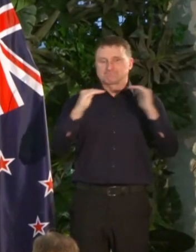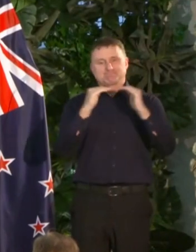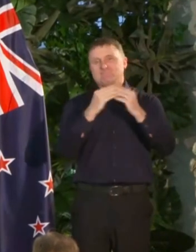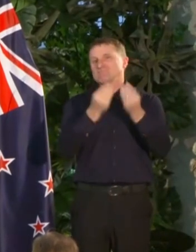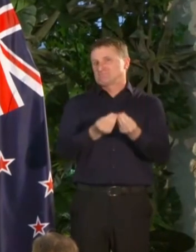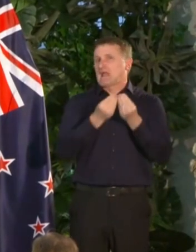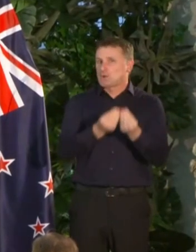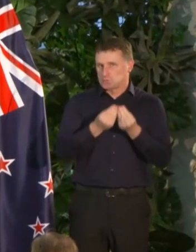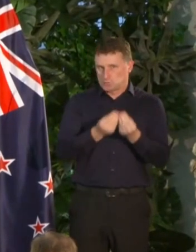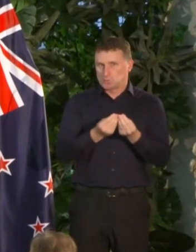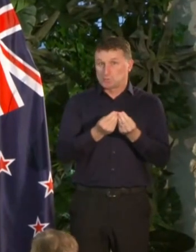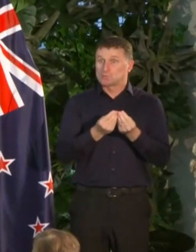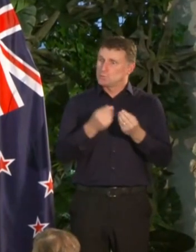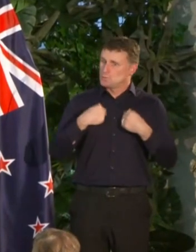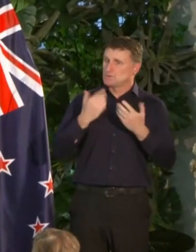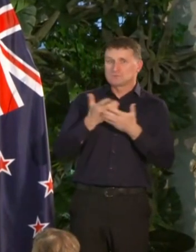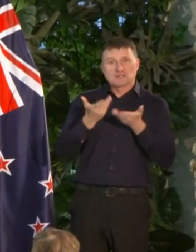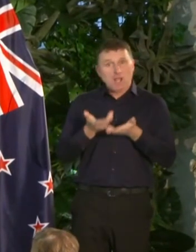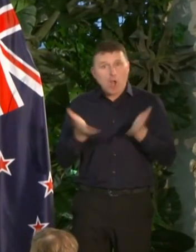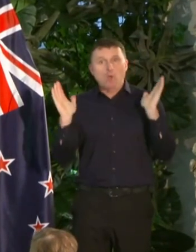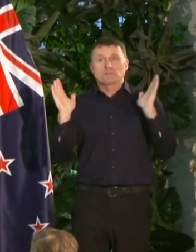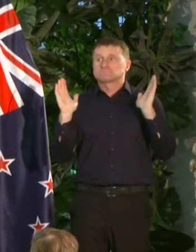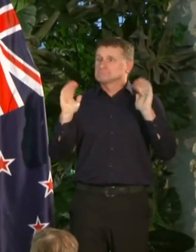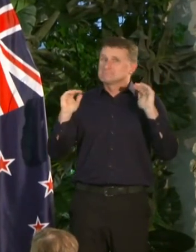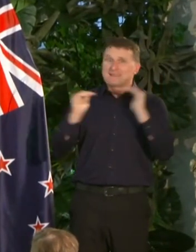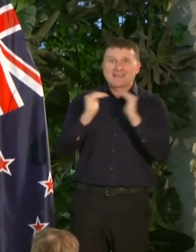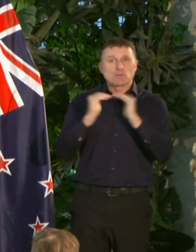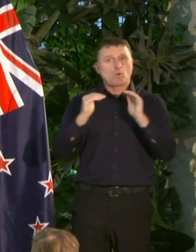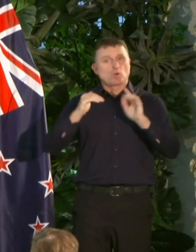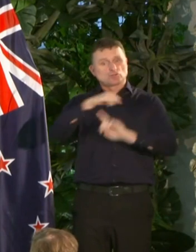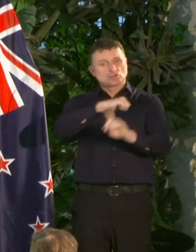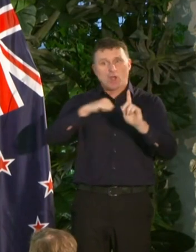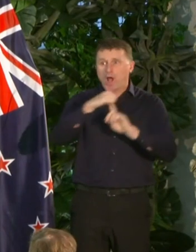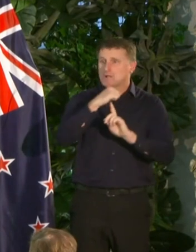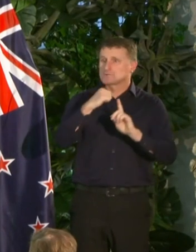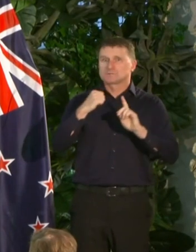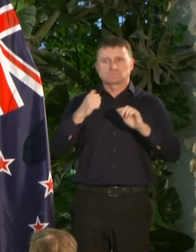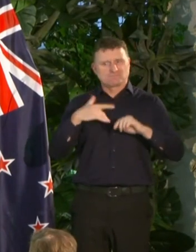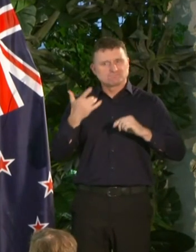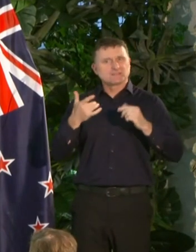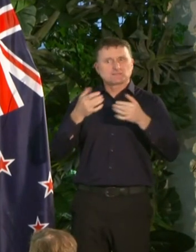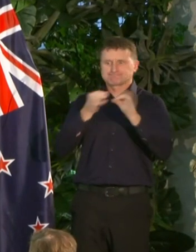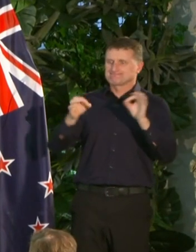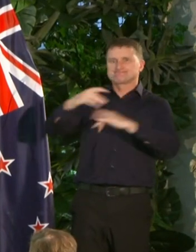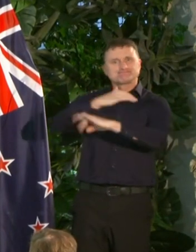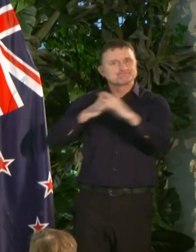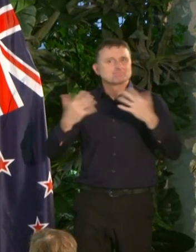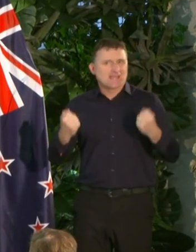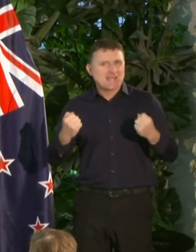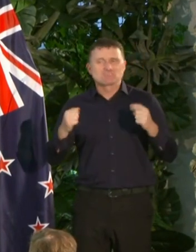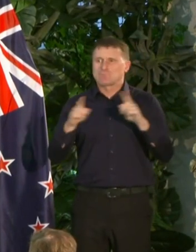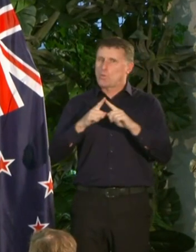open, tolerant, resilient, equal societies and to multilateralism and a rules-based international order that